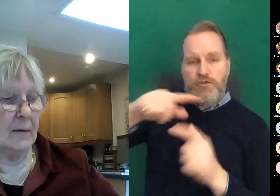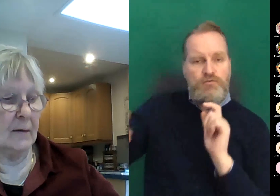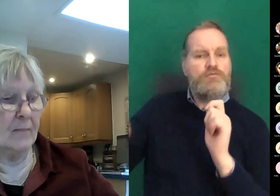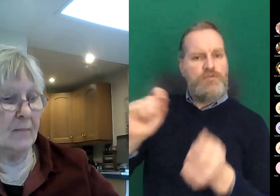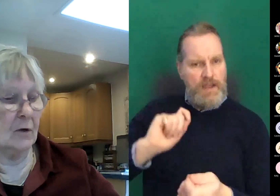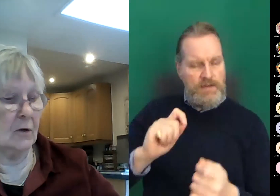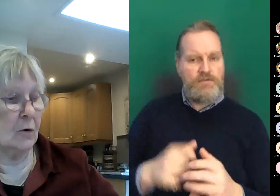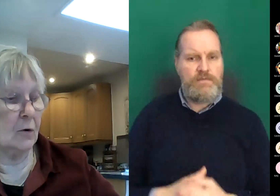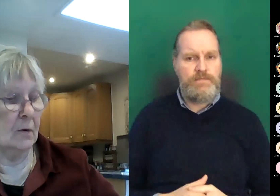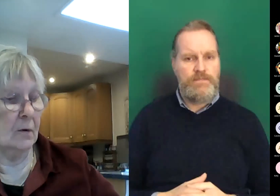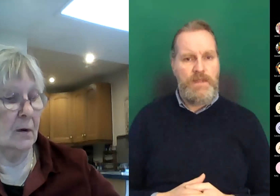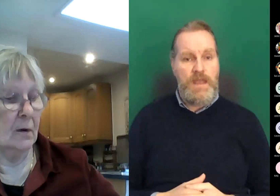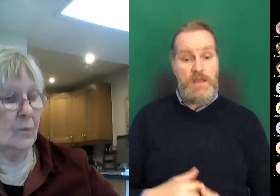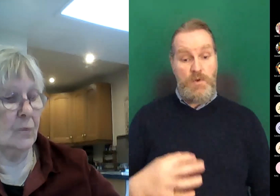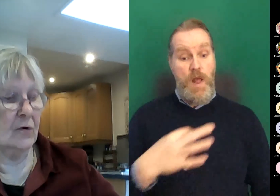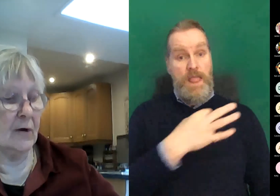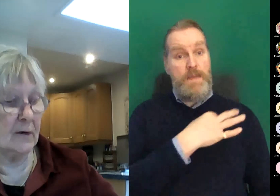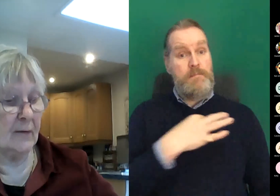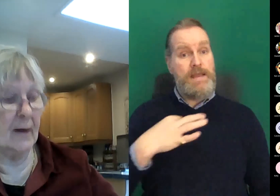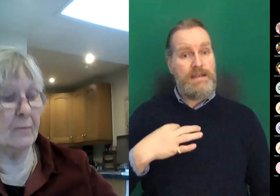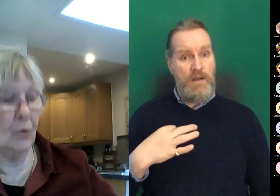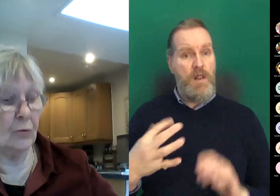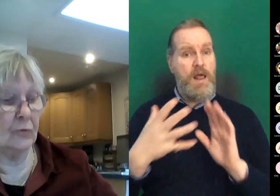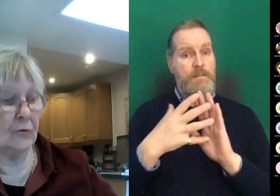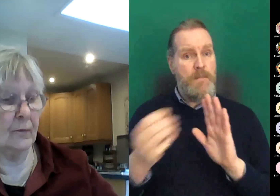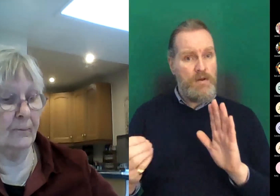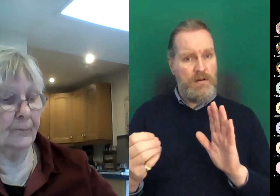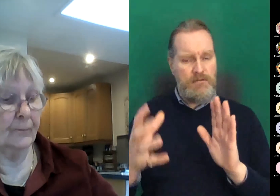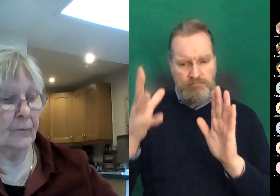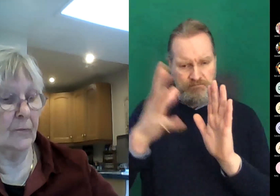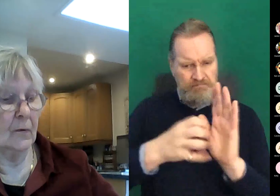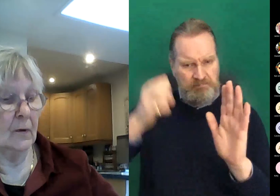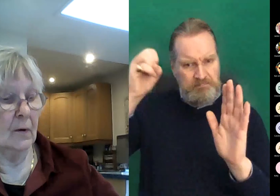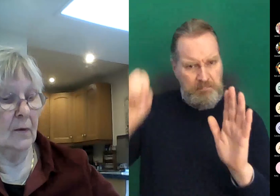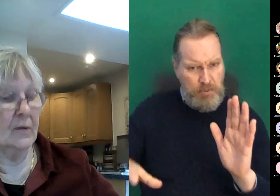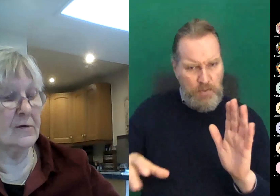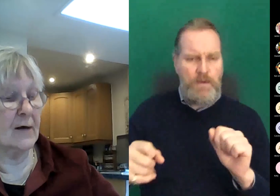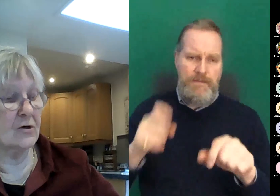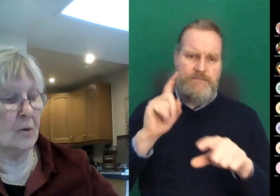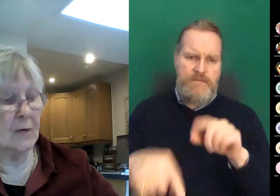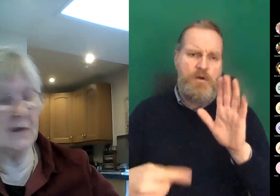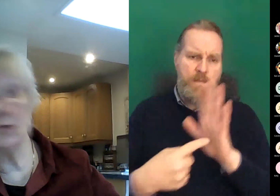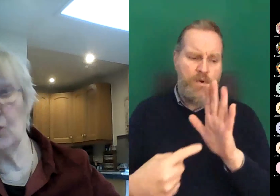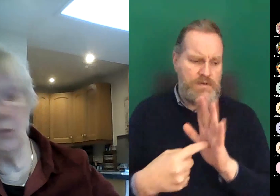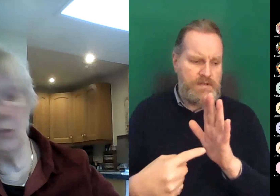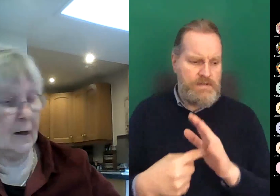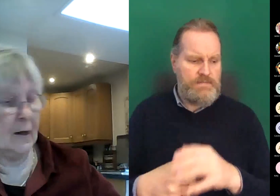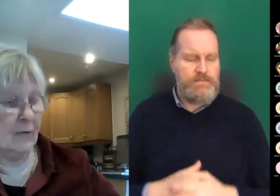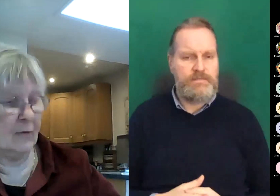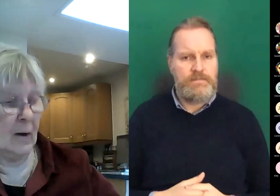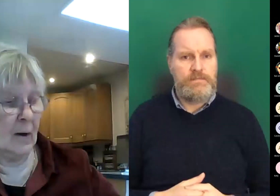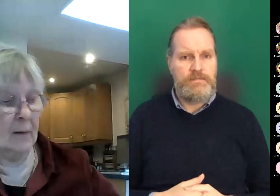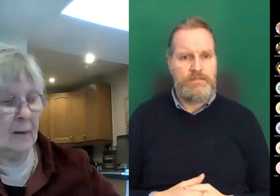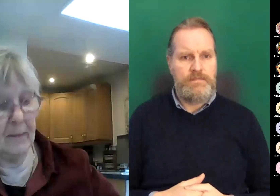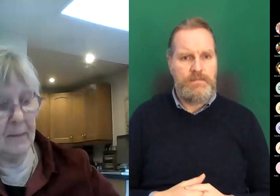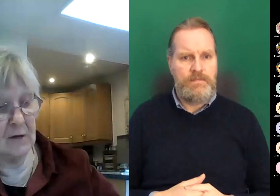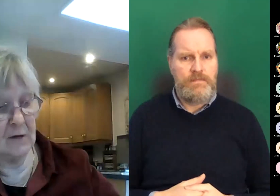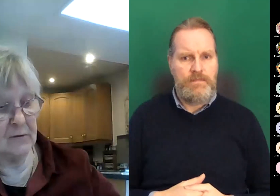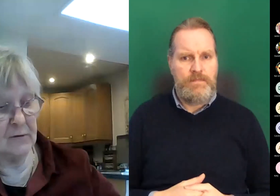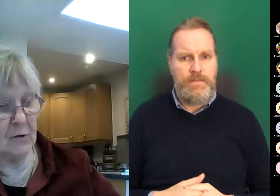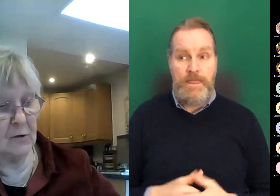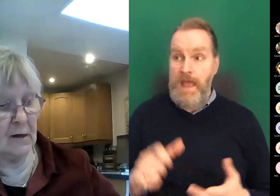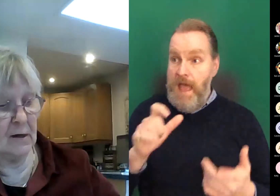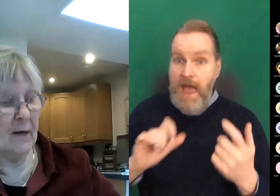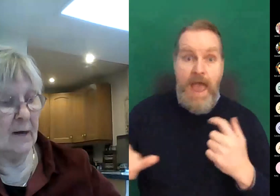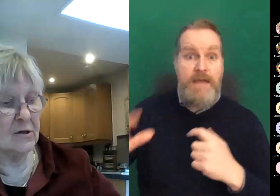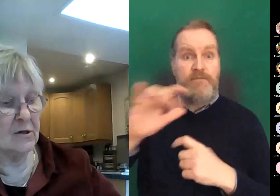Overthrowing the medical model was incredibly important to them. This had dominated all thinking everywhere, in public